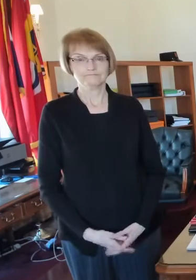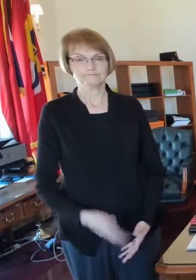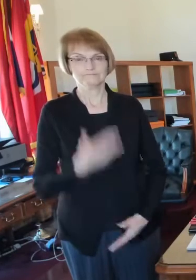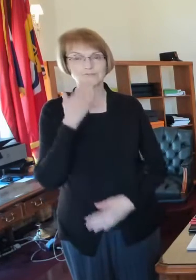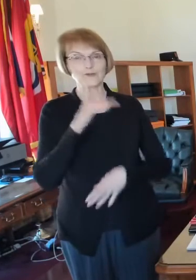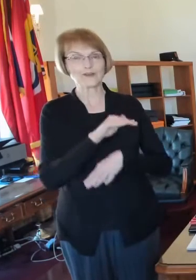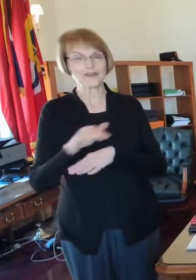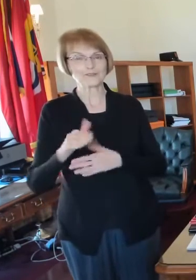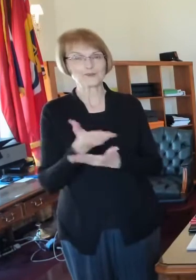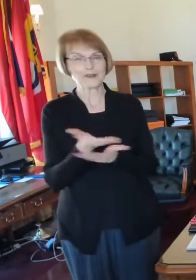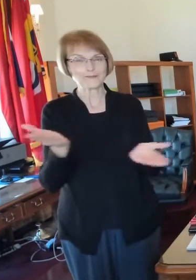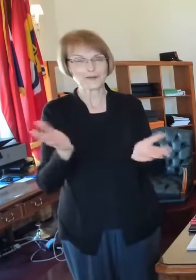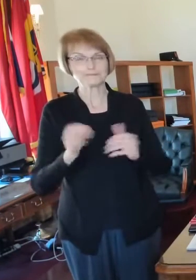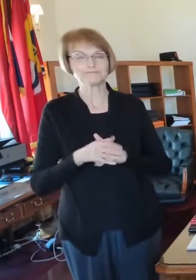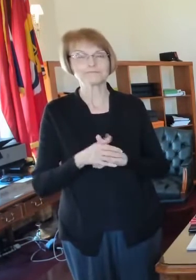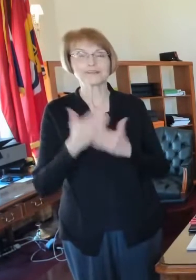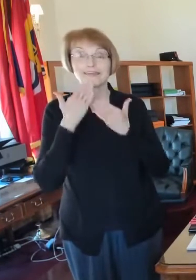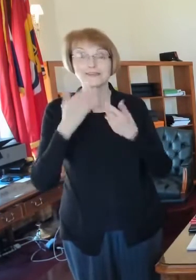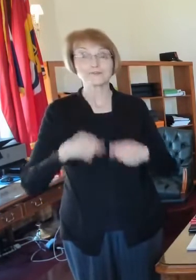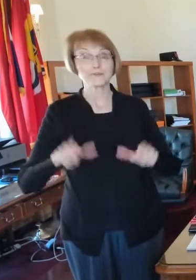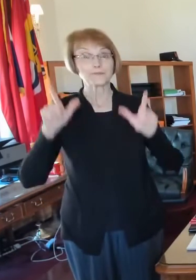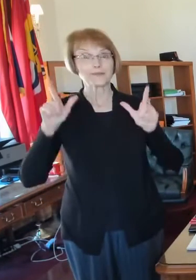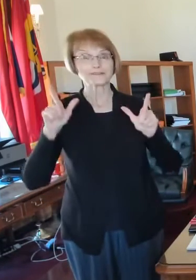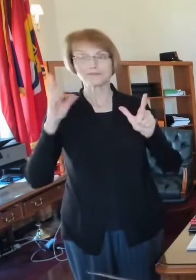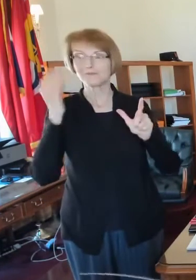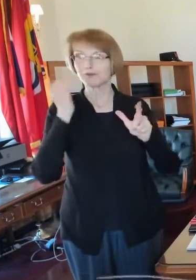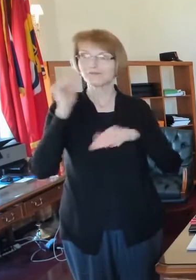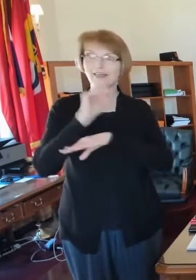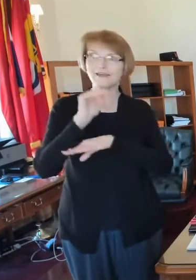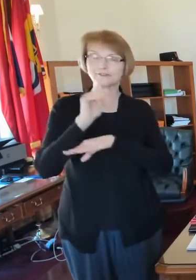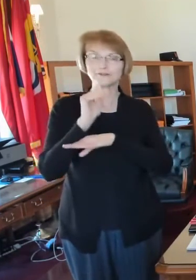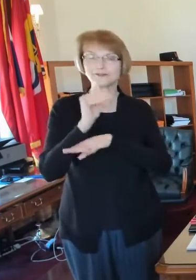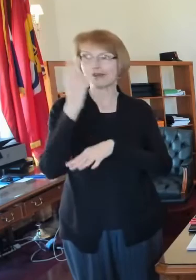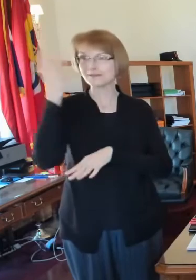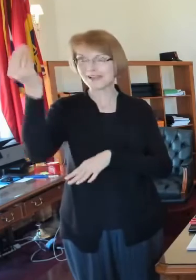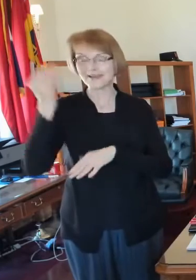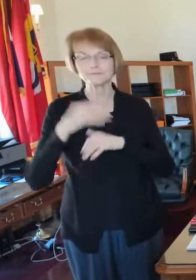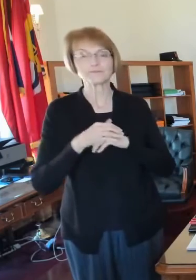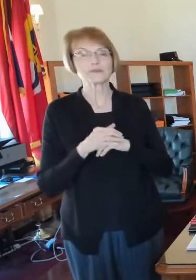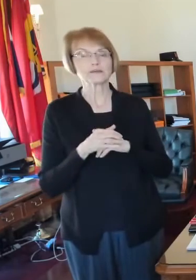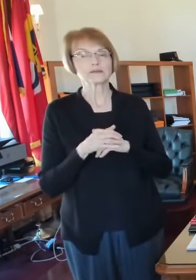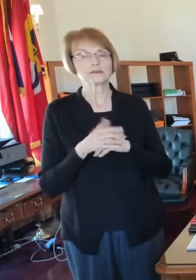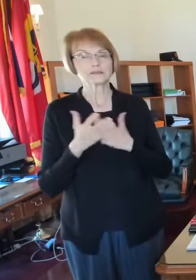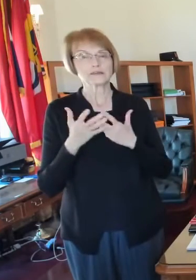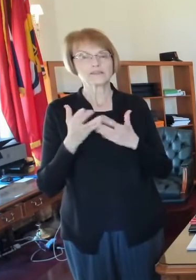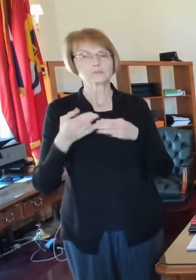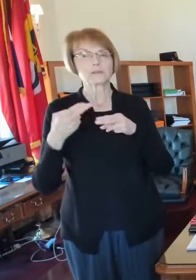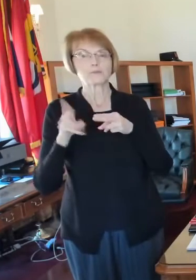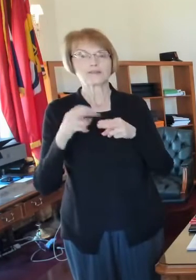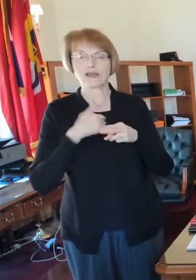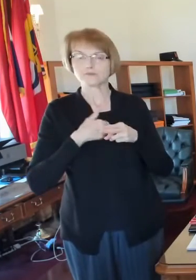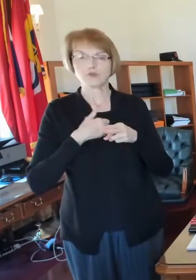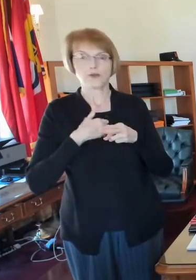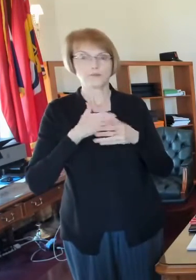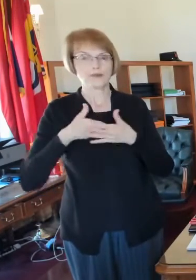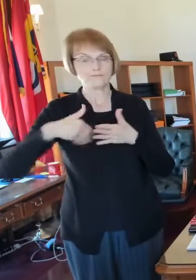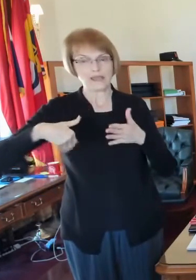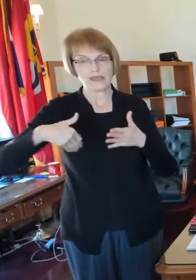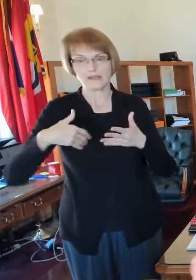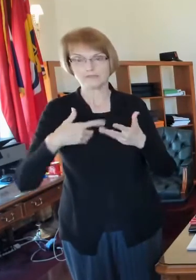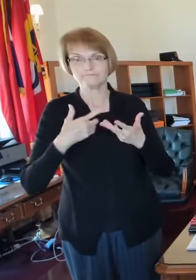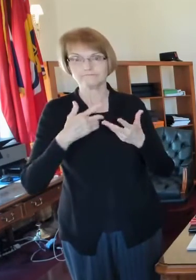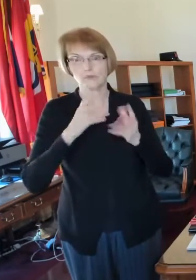Good afternoon, everyone. Thanks for being with us. Beautiful afternoon out there today. Well, this is going to be brief. I'm sorry we were late. We were in a meeting